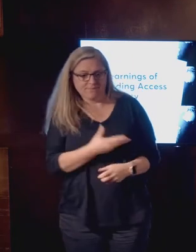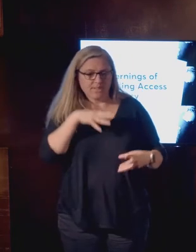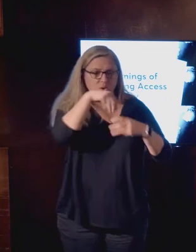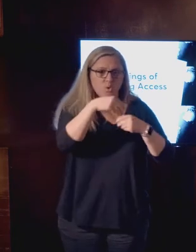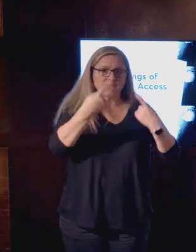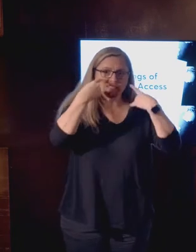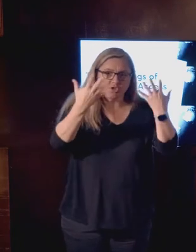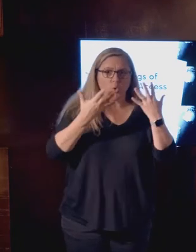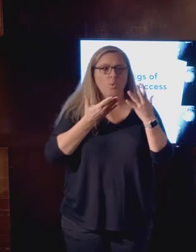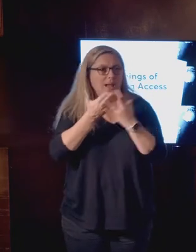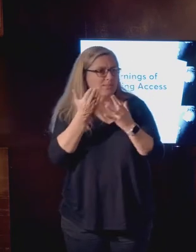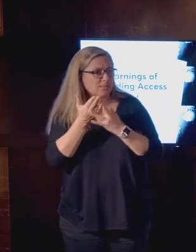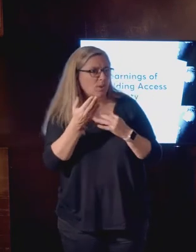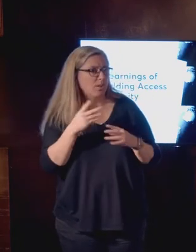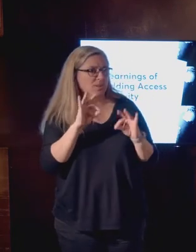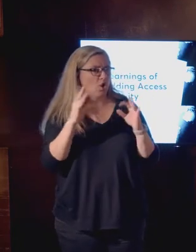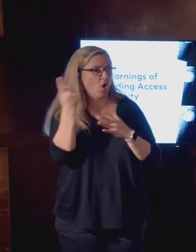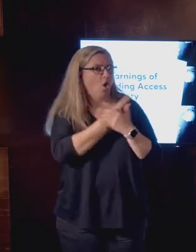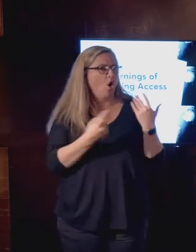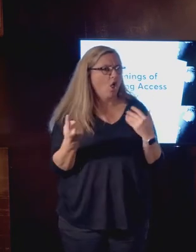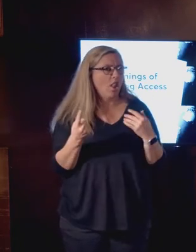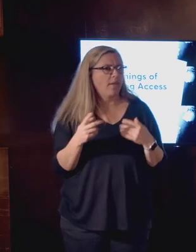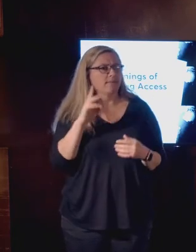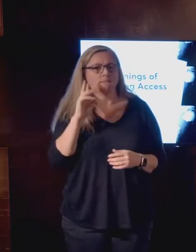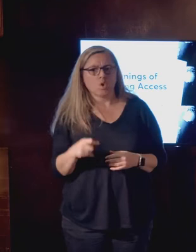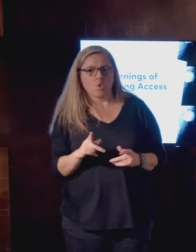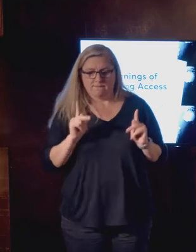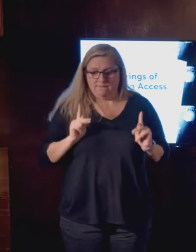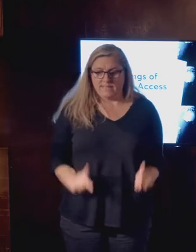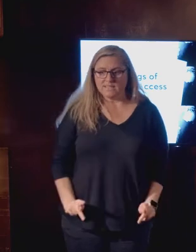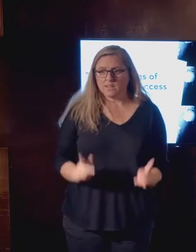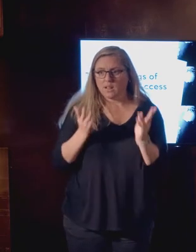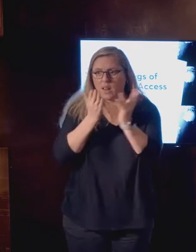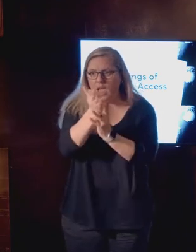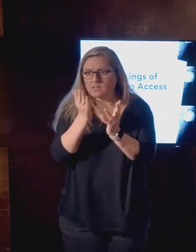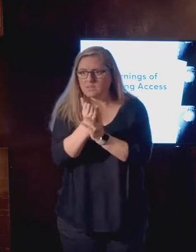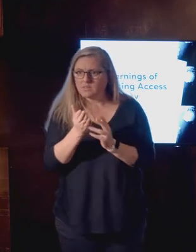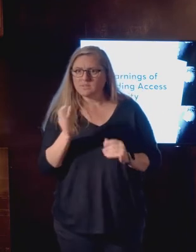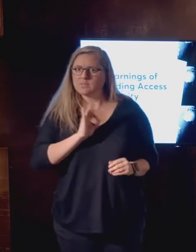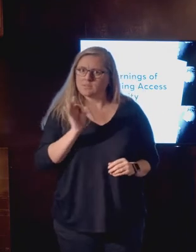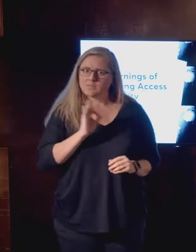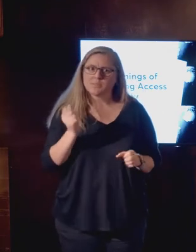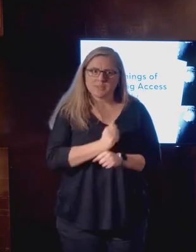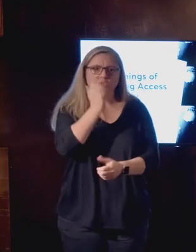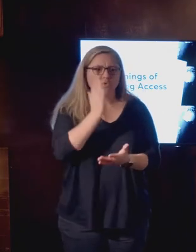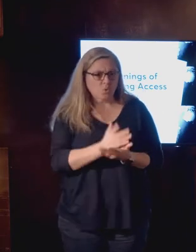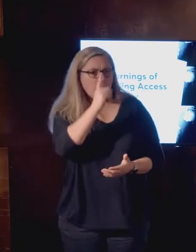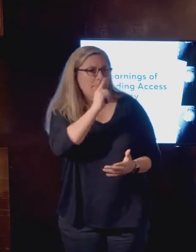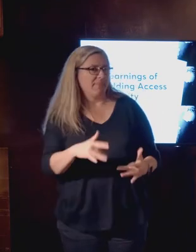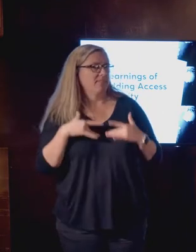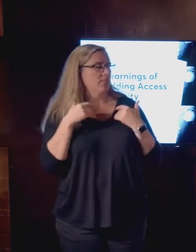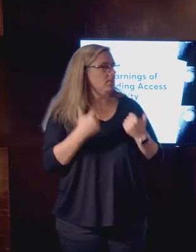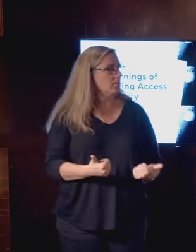inclusive and accessible, because it's not only about making the physical accessibility prominent, it's about making people feel welcome